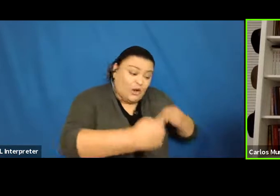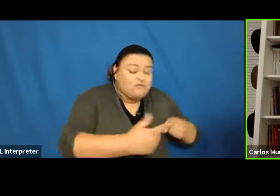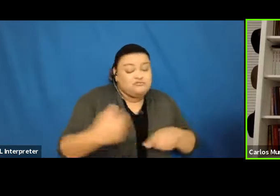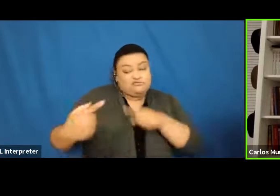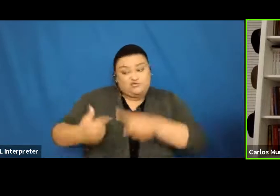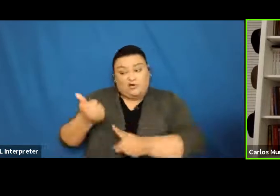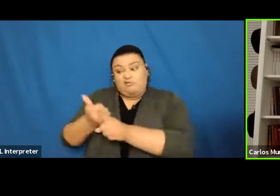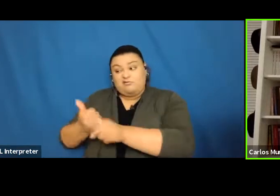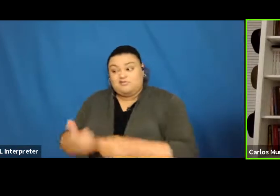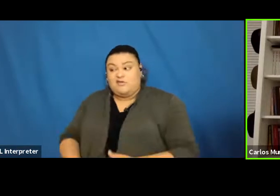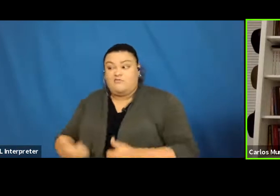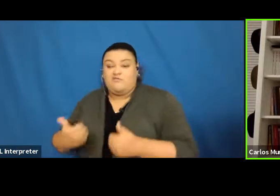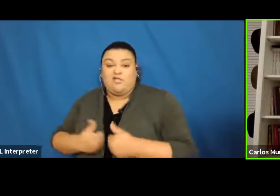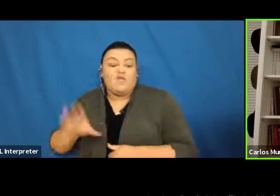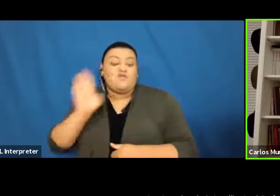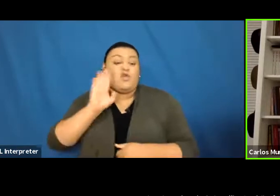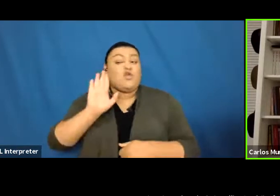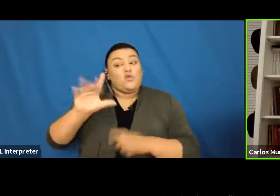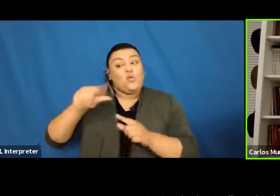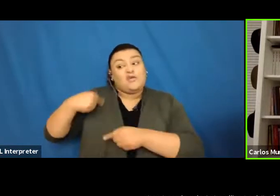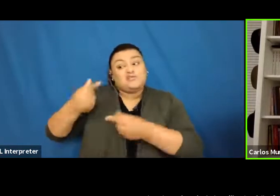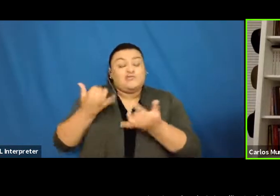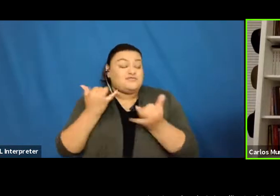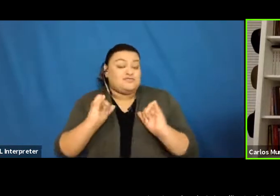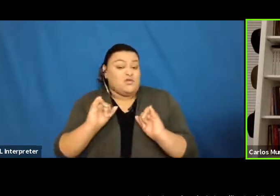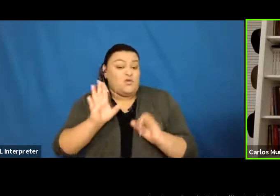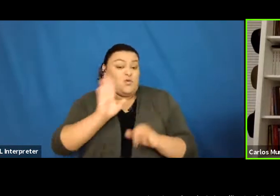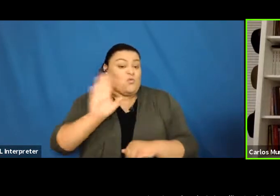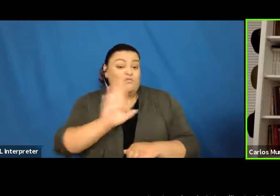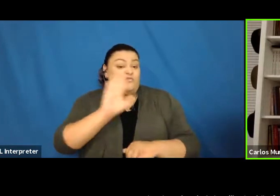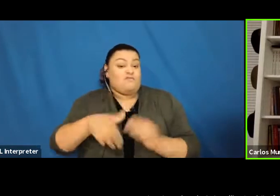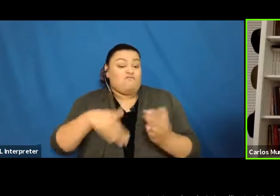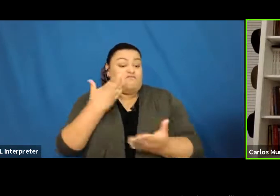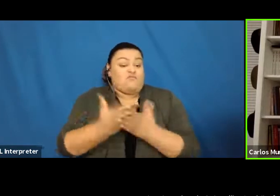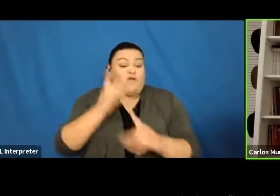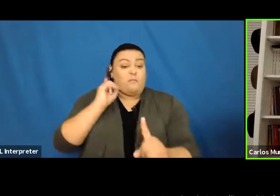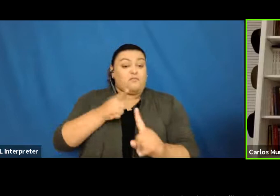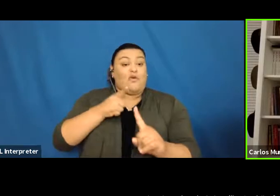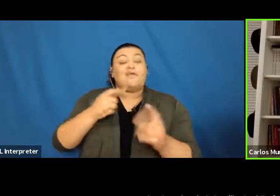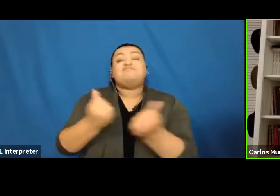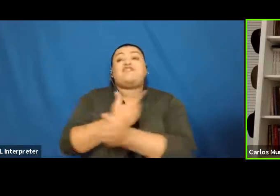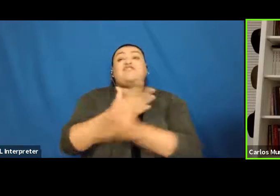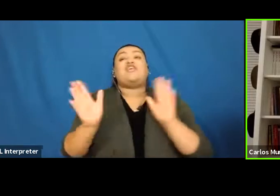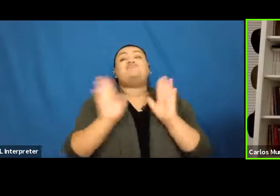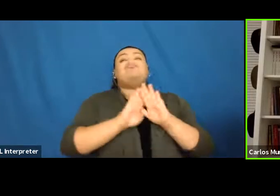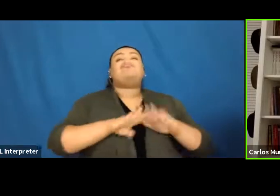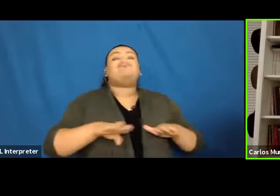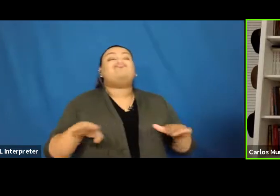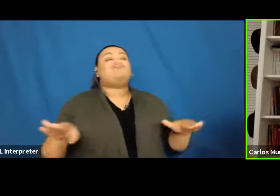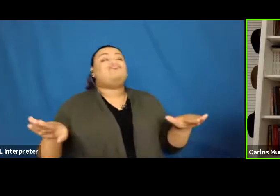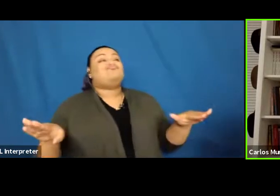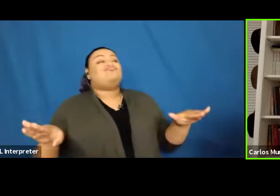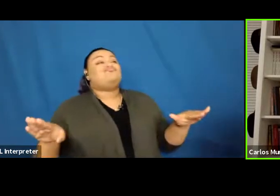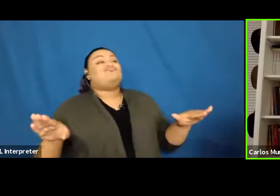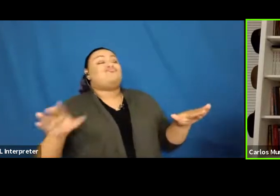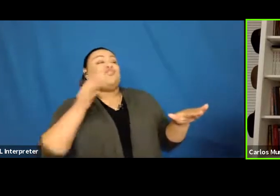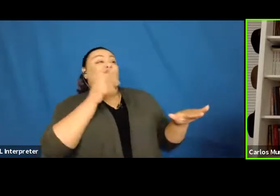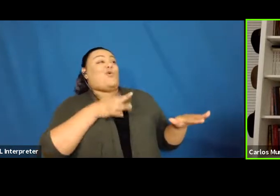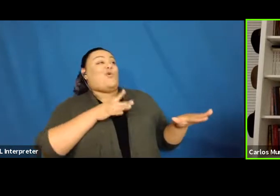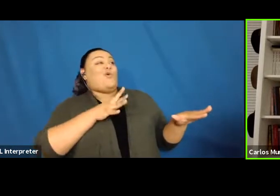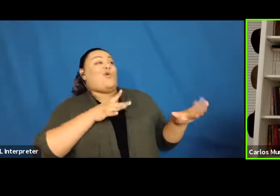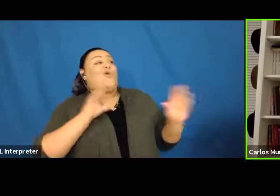get to a point, even your generation, I would argue, that you get to the point where, hey, everything is cool, man. There's nothing to struggle against.